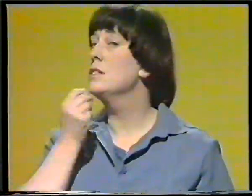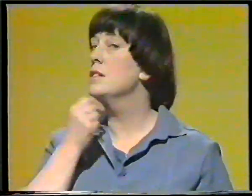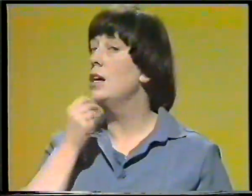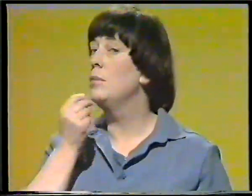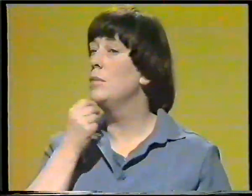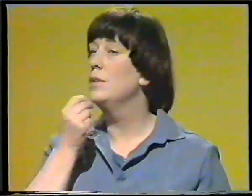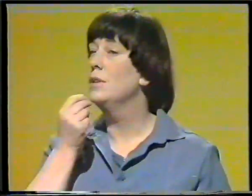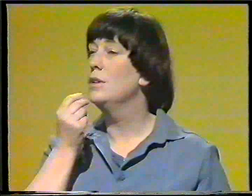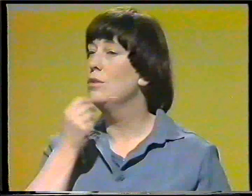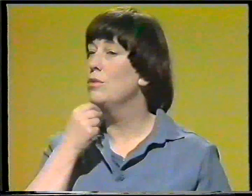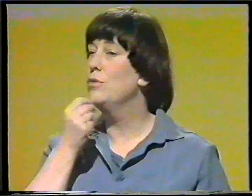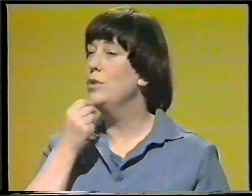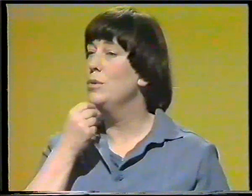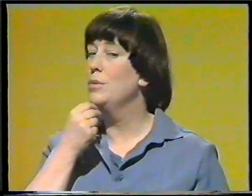Some or a few?